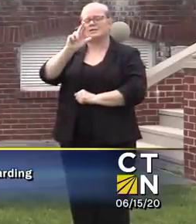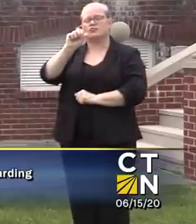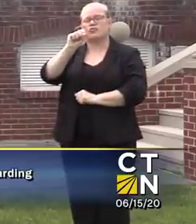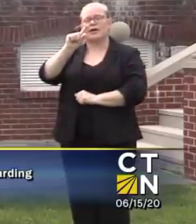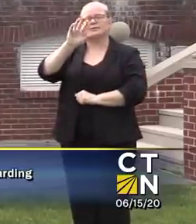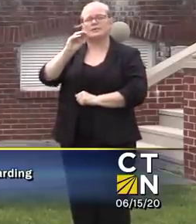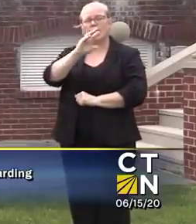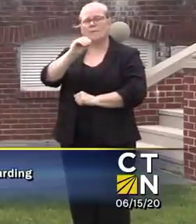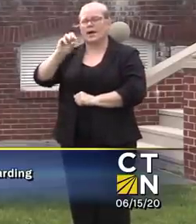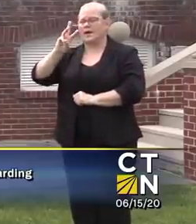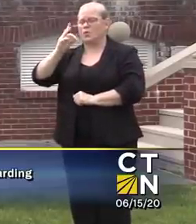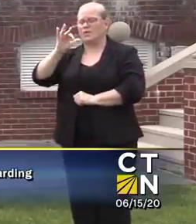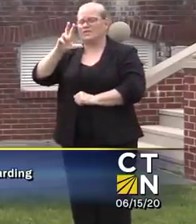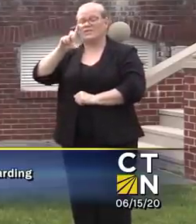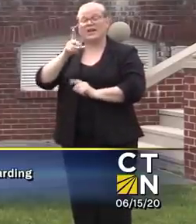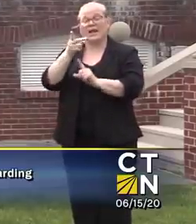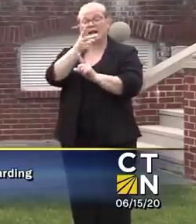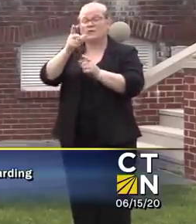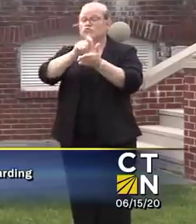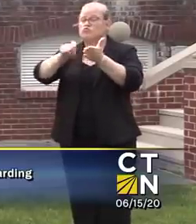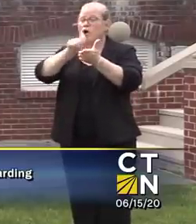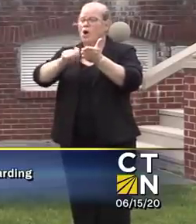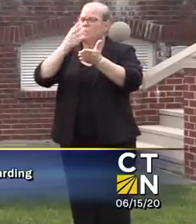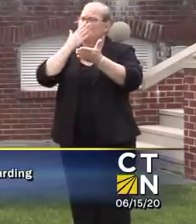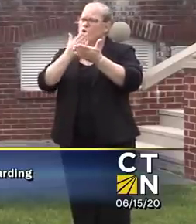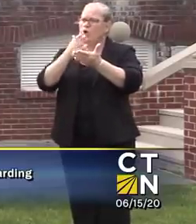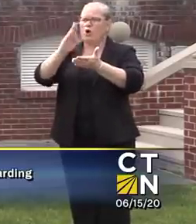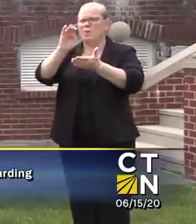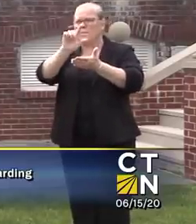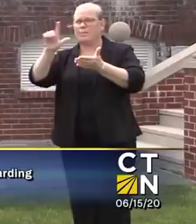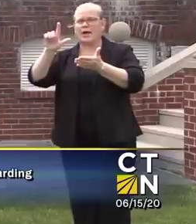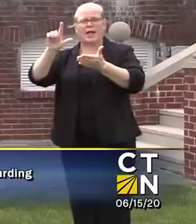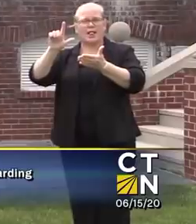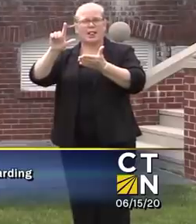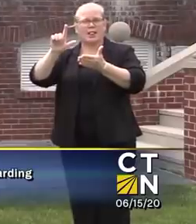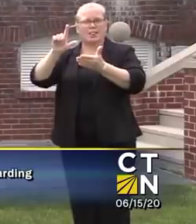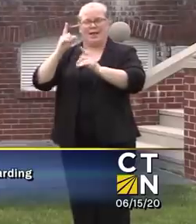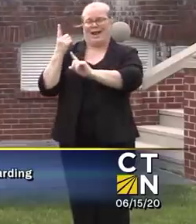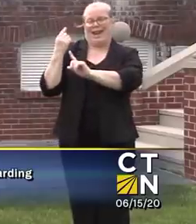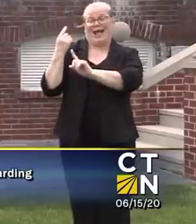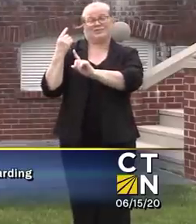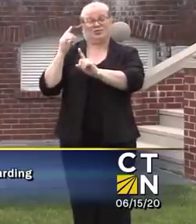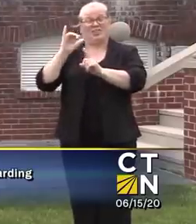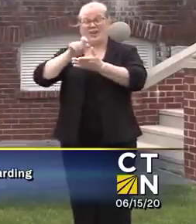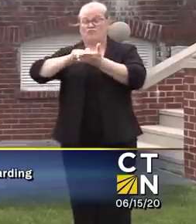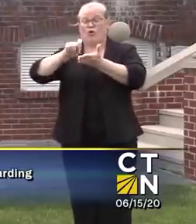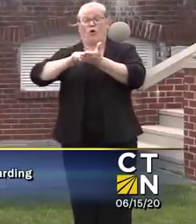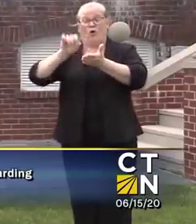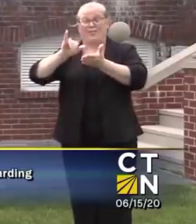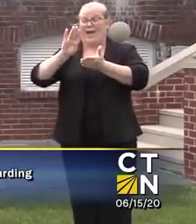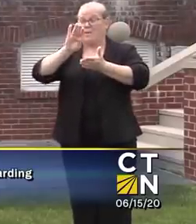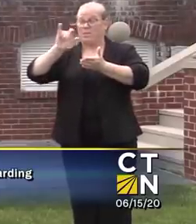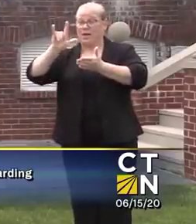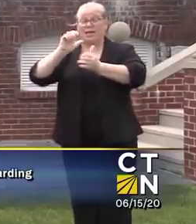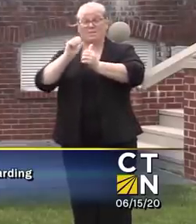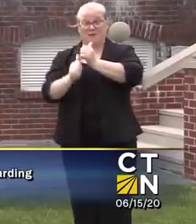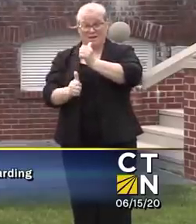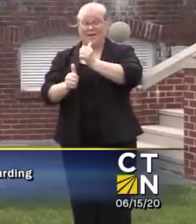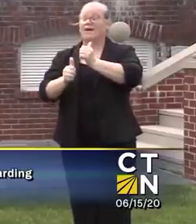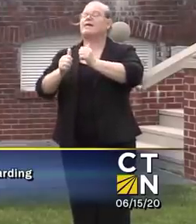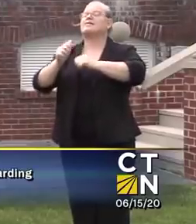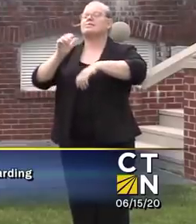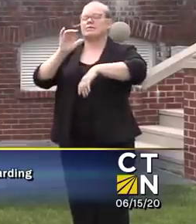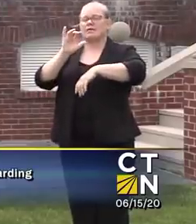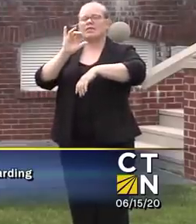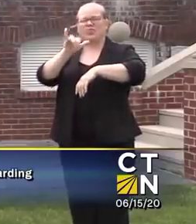Representative Stastrom, Senator Winfield helped inaugurate last year, and build off of that this coming session.